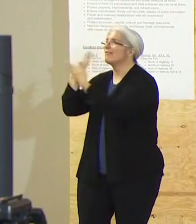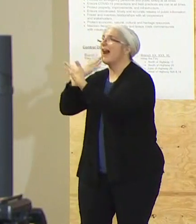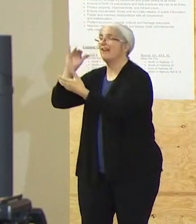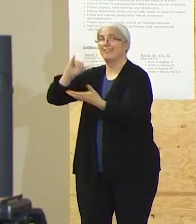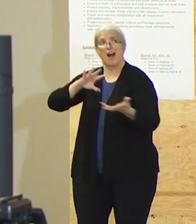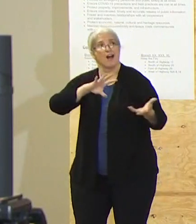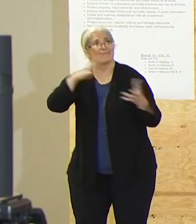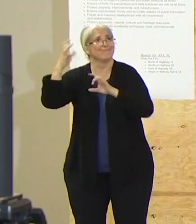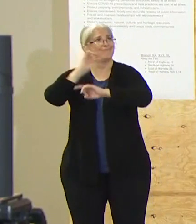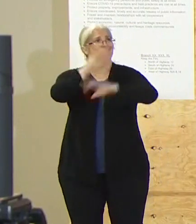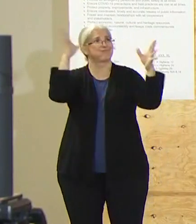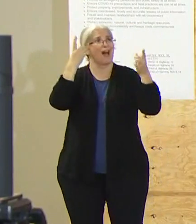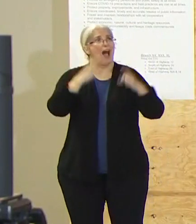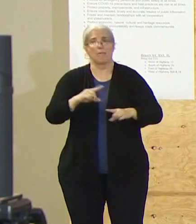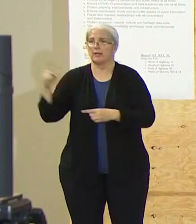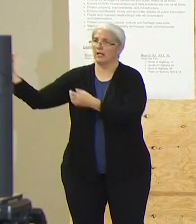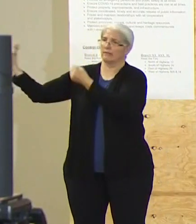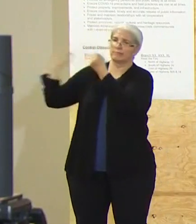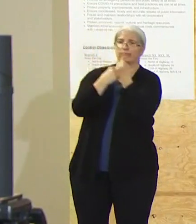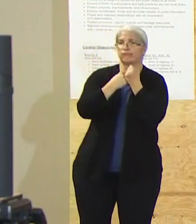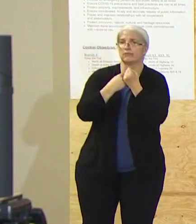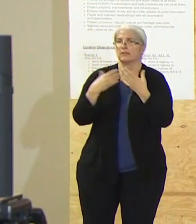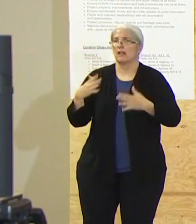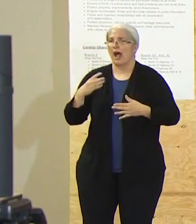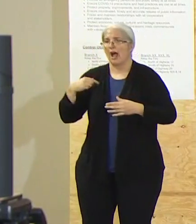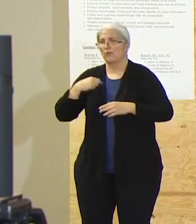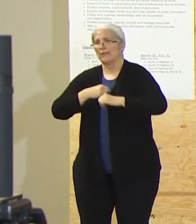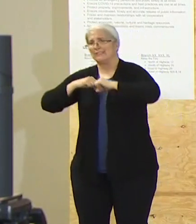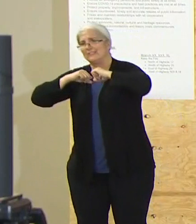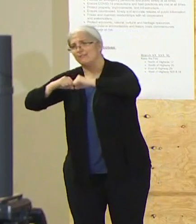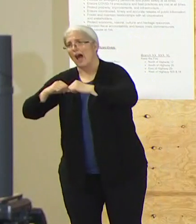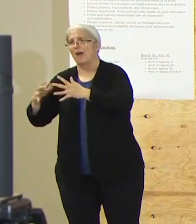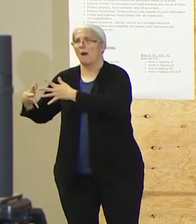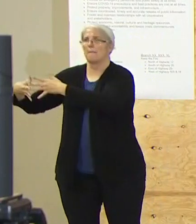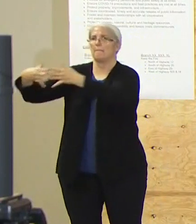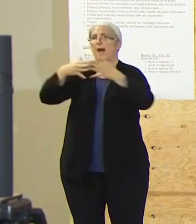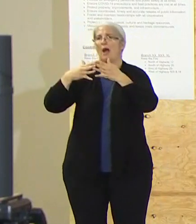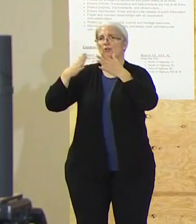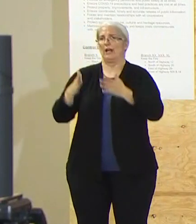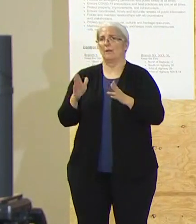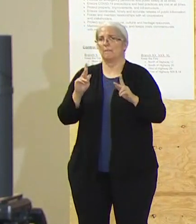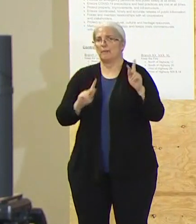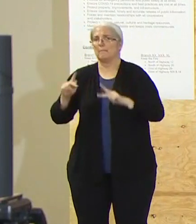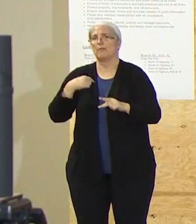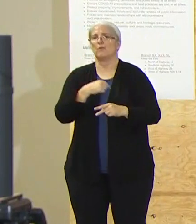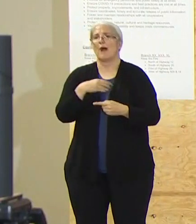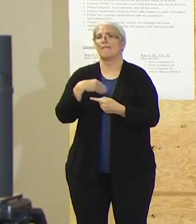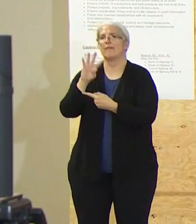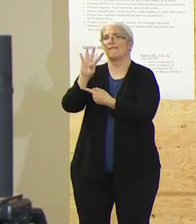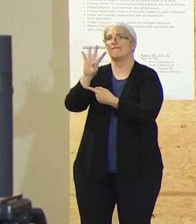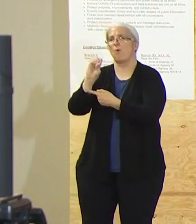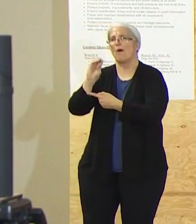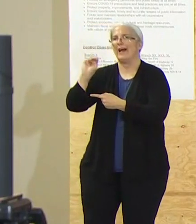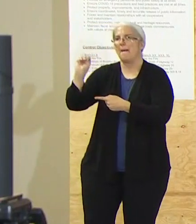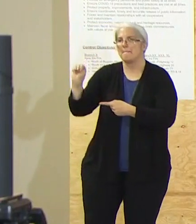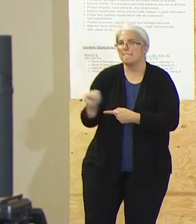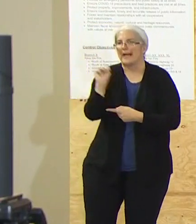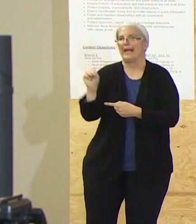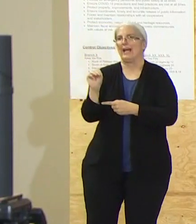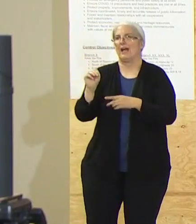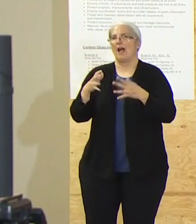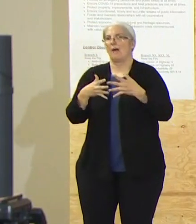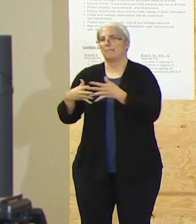American people. And right now, we have 40 million Americans that live in the great state of California. There's not one of them that wears